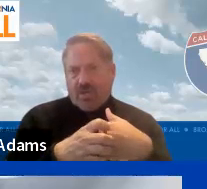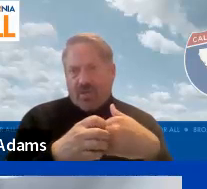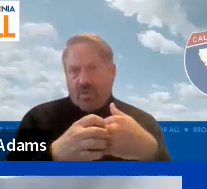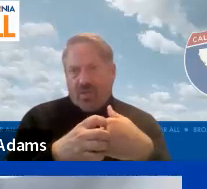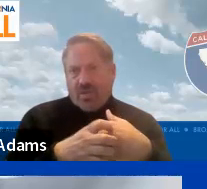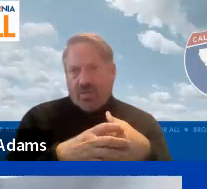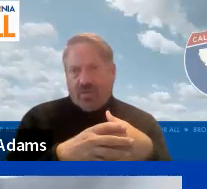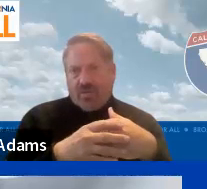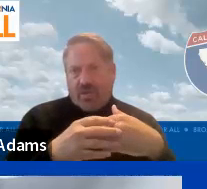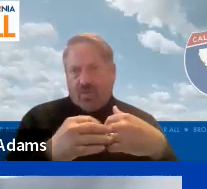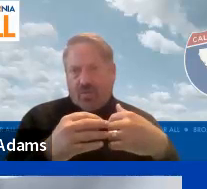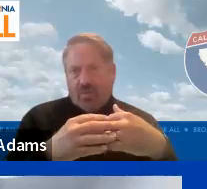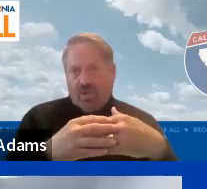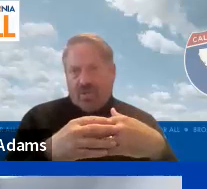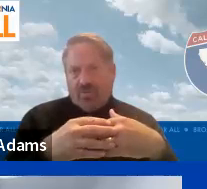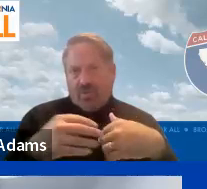So,